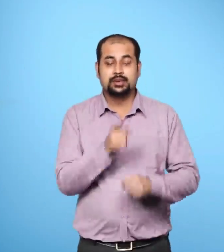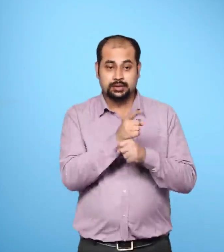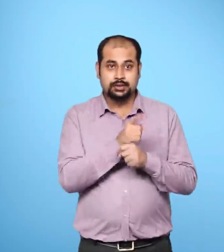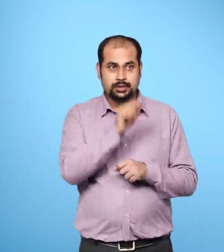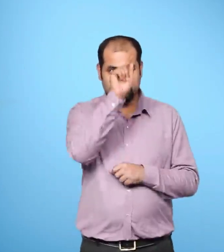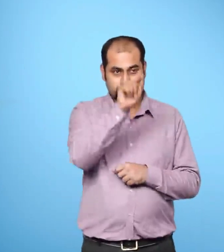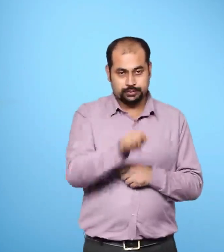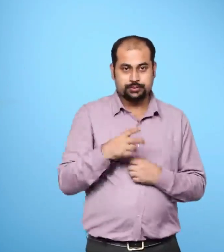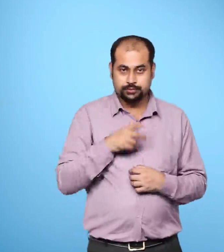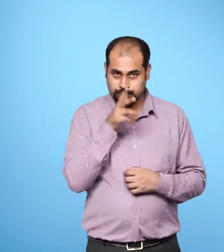Footnote: